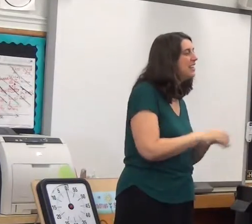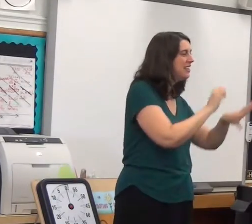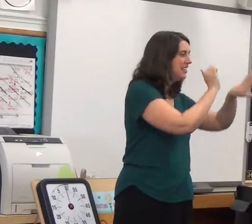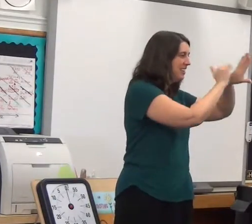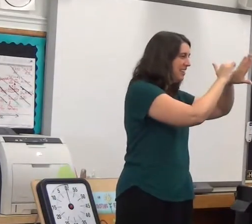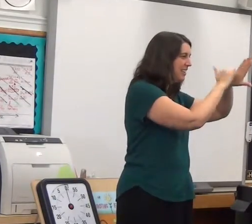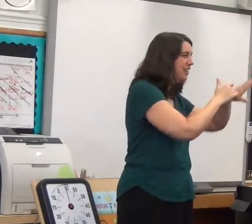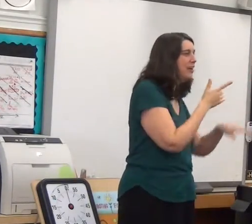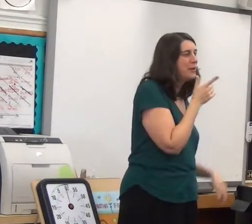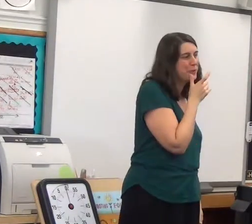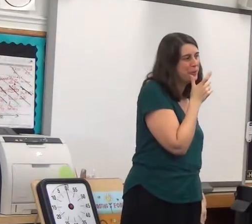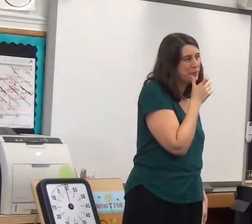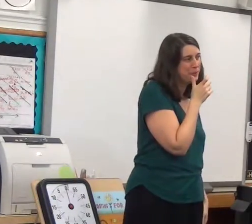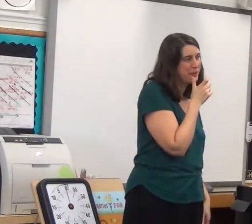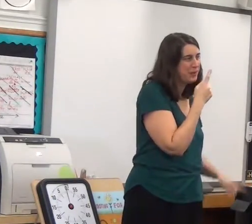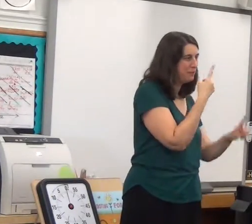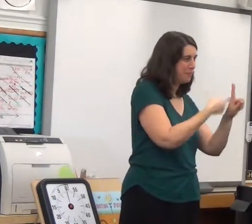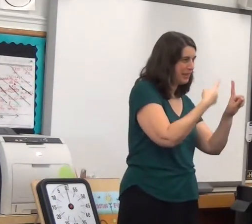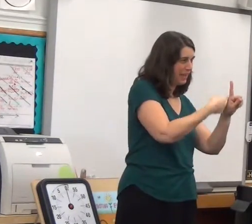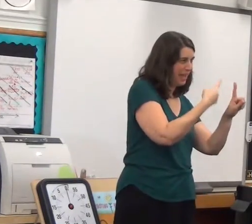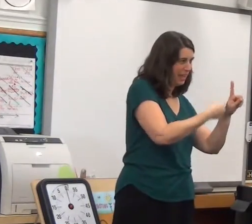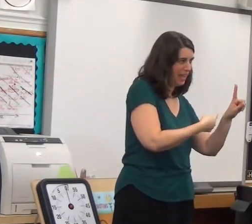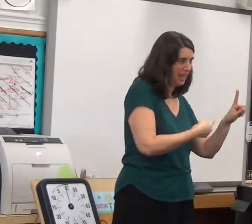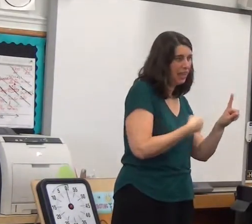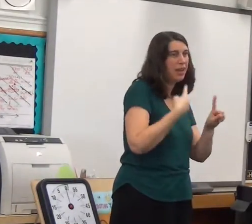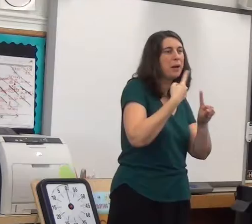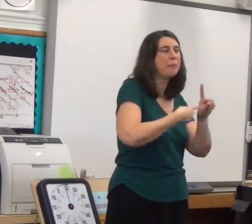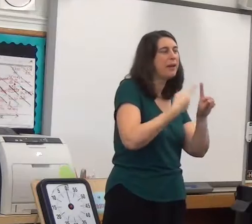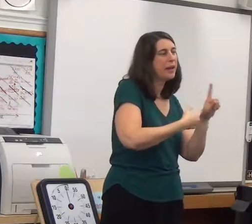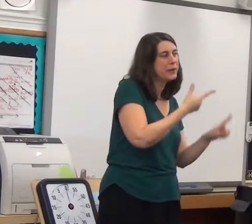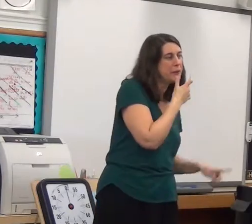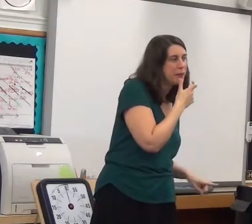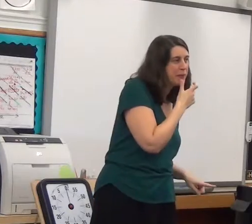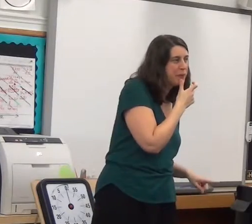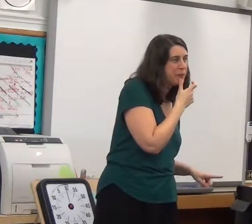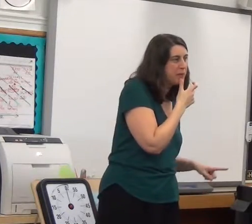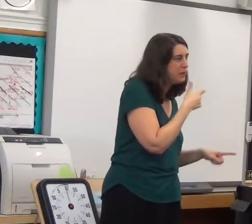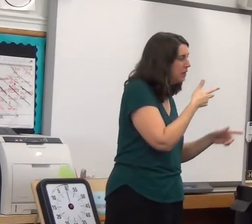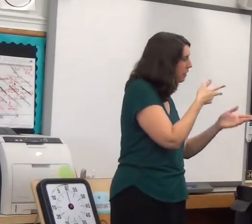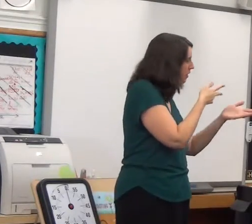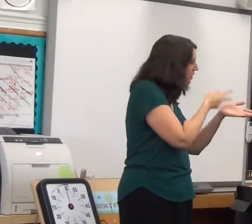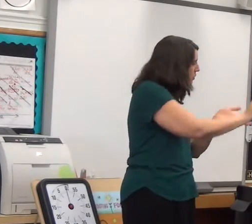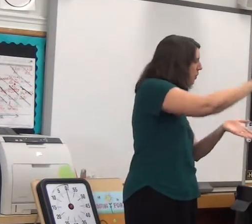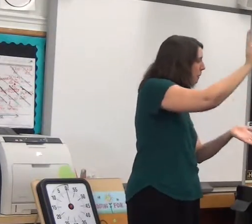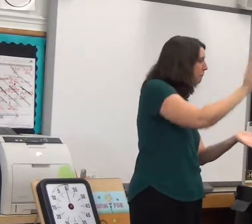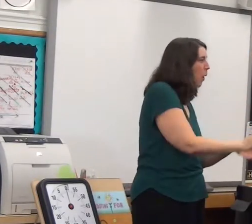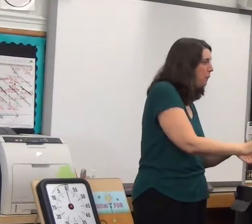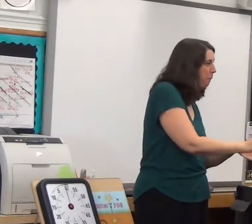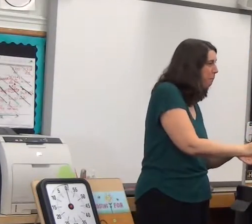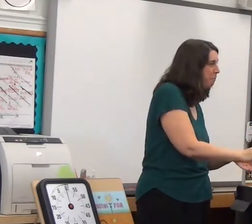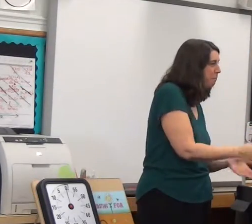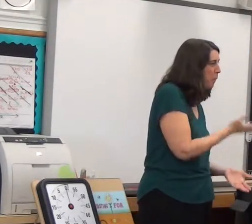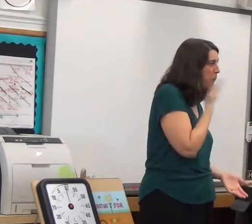knock. Who's there? Banana. Banana who? You should buy a banana